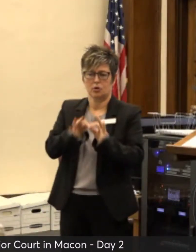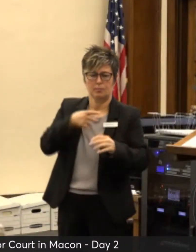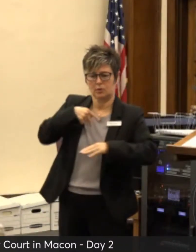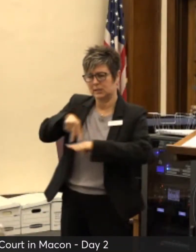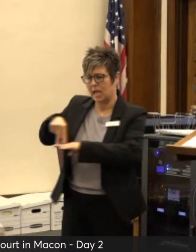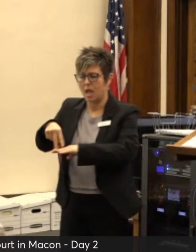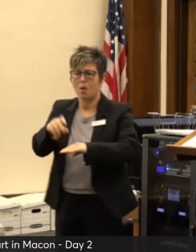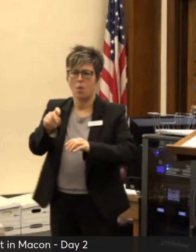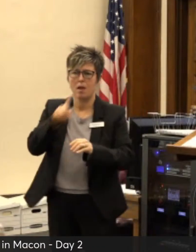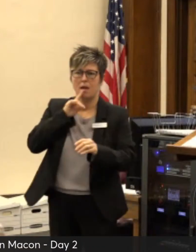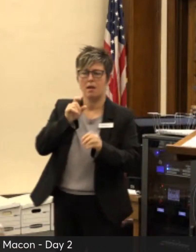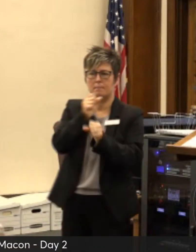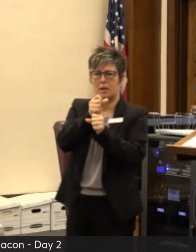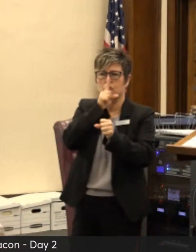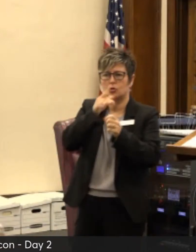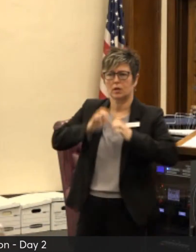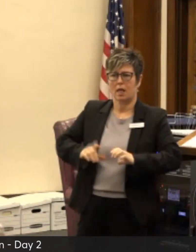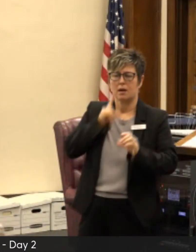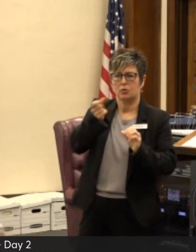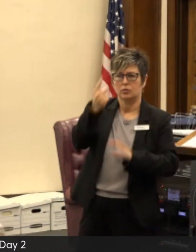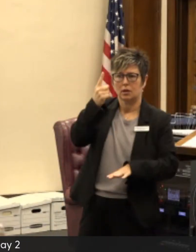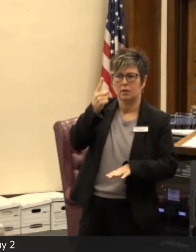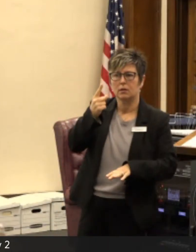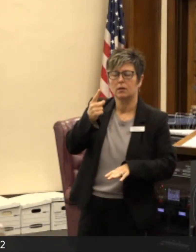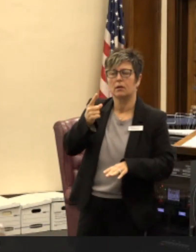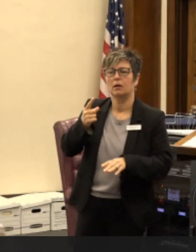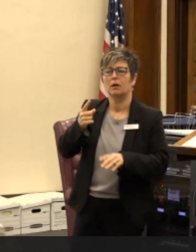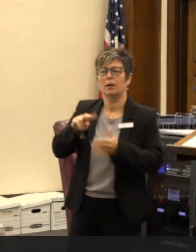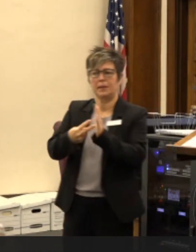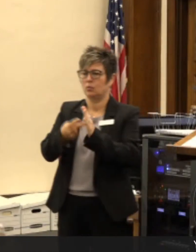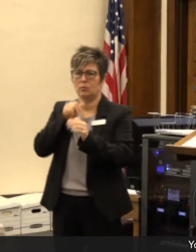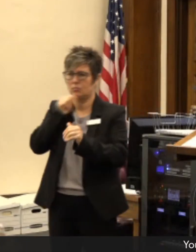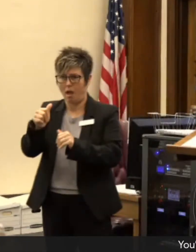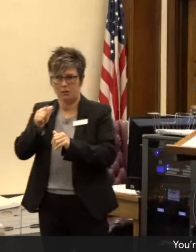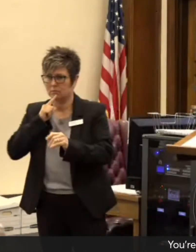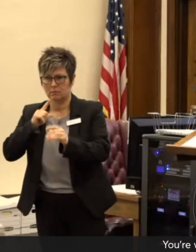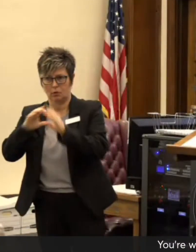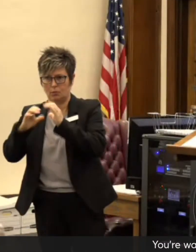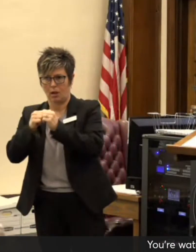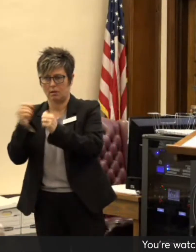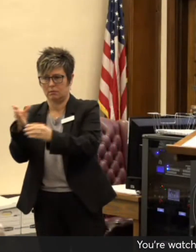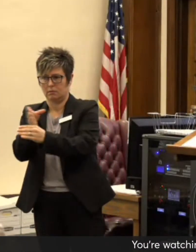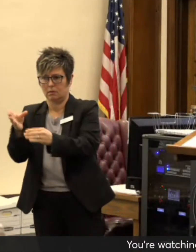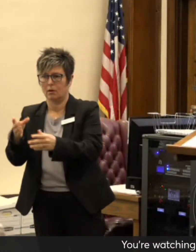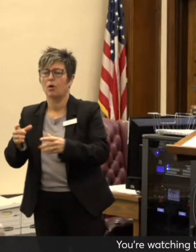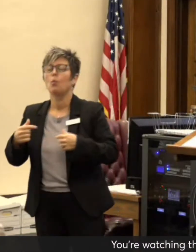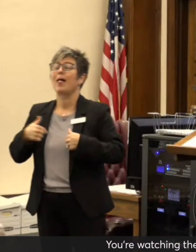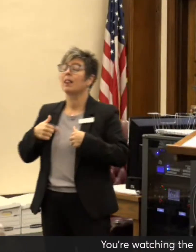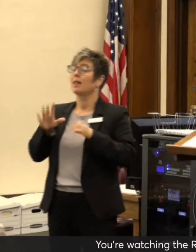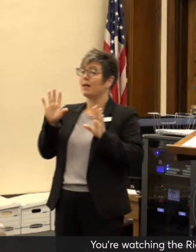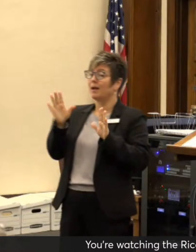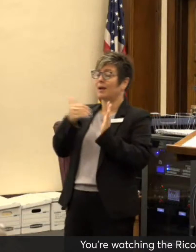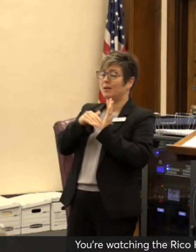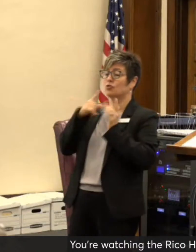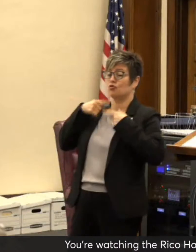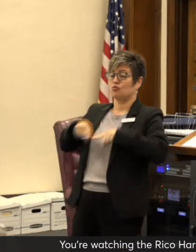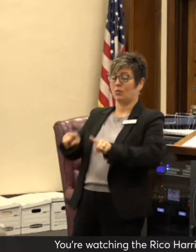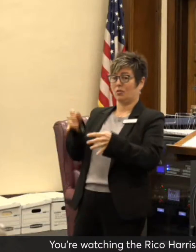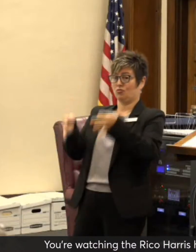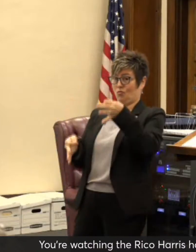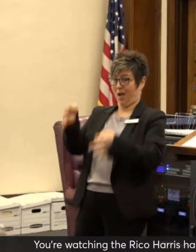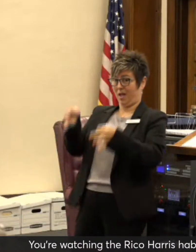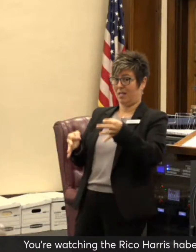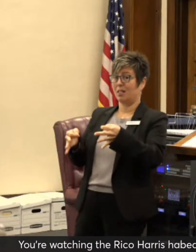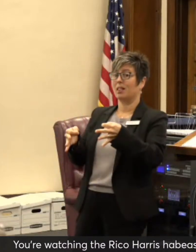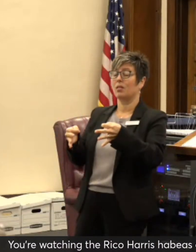understanding. Well, during the trial, we were, during breaks, asking if there was anything that he needed clarified